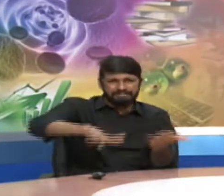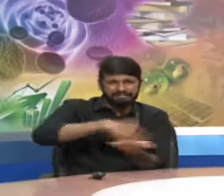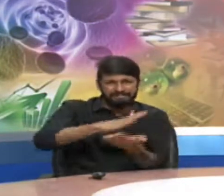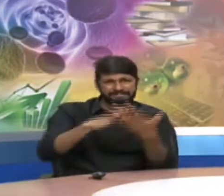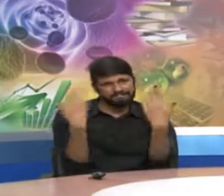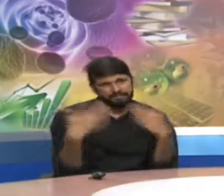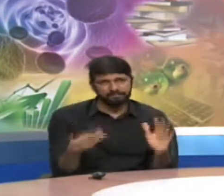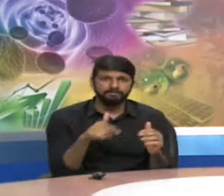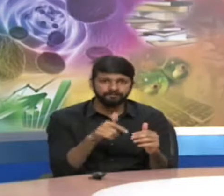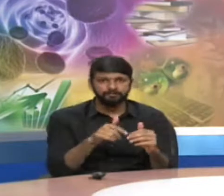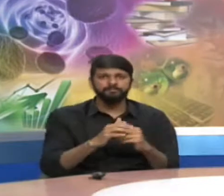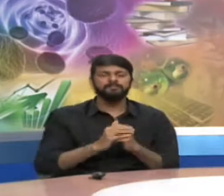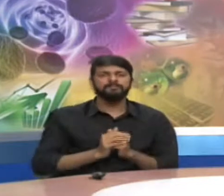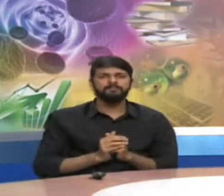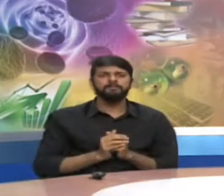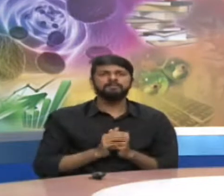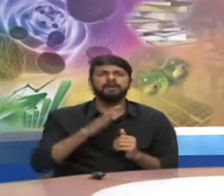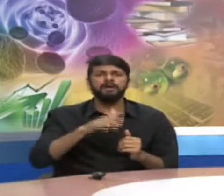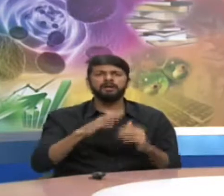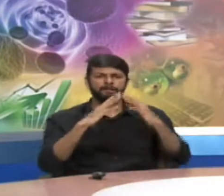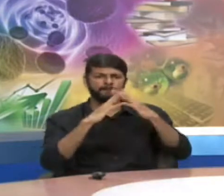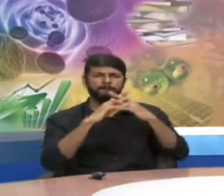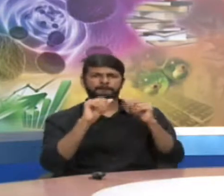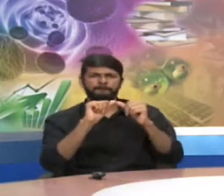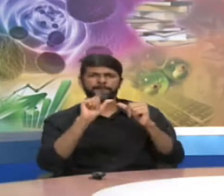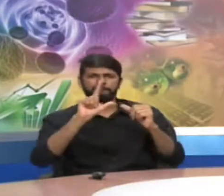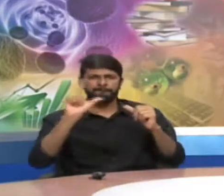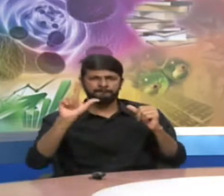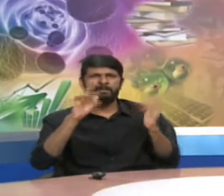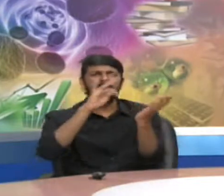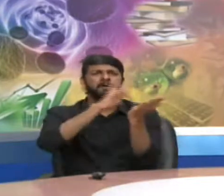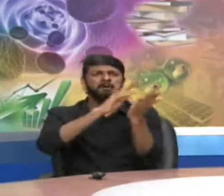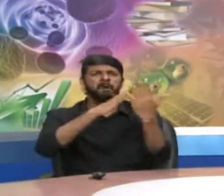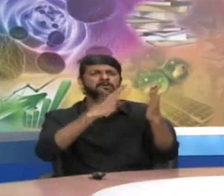The wall is the surface of the painting.